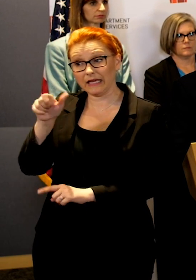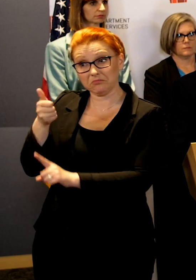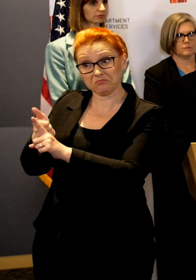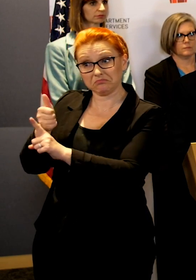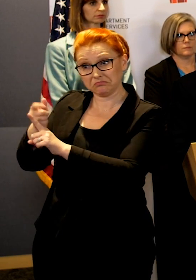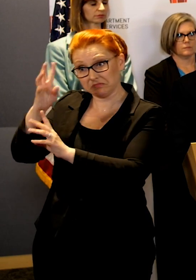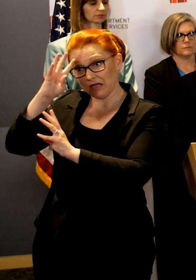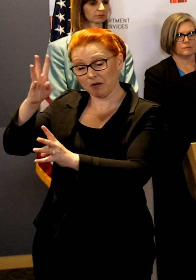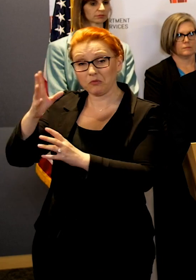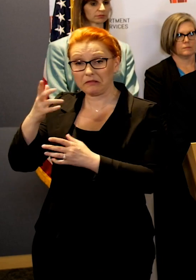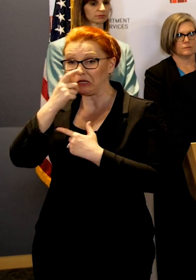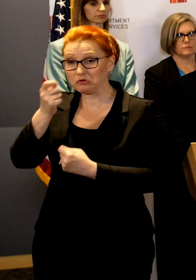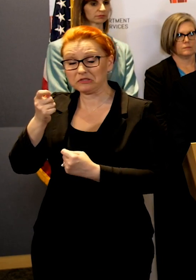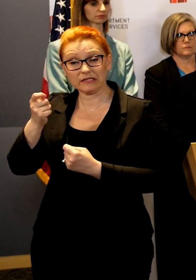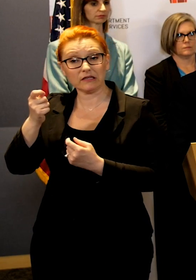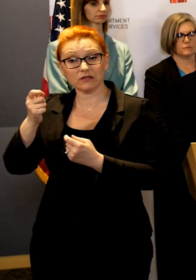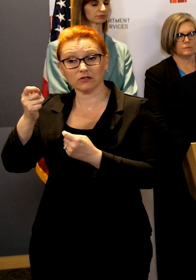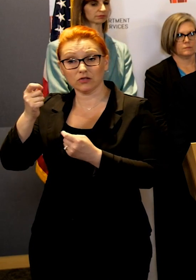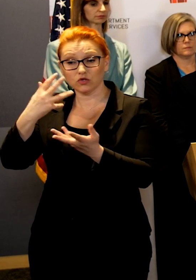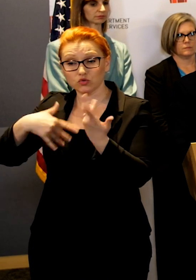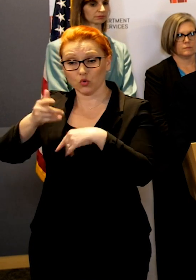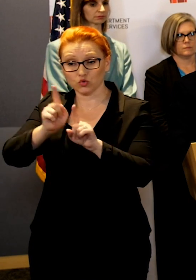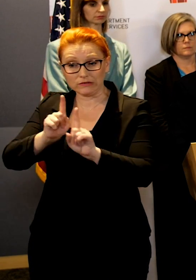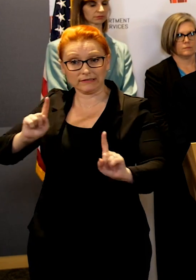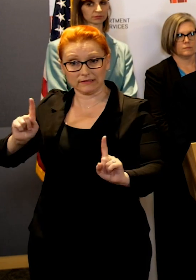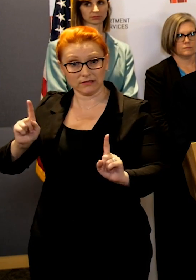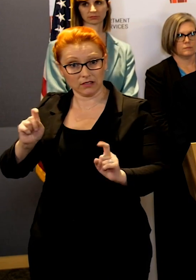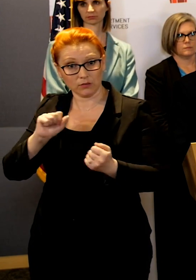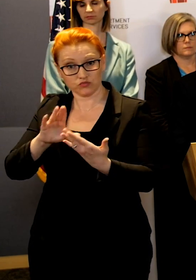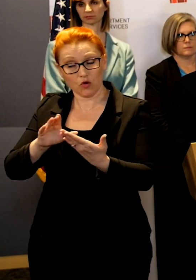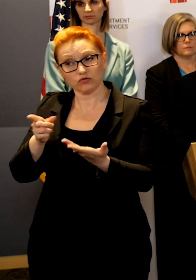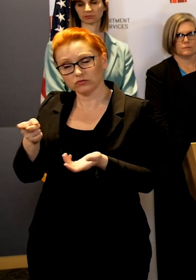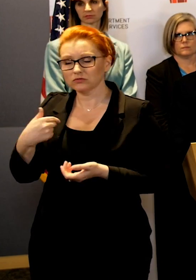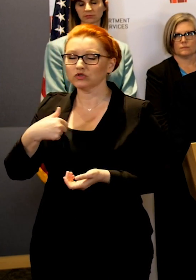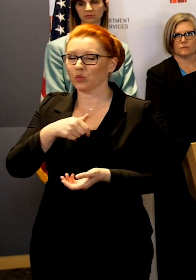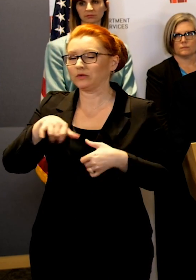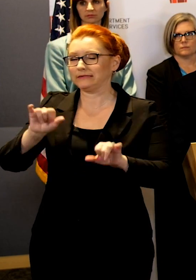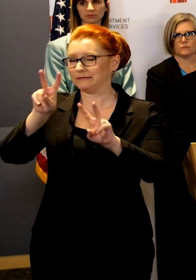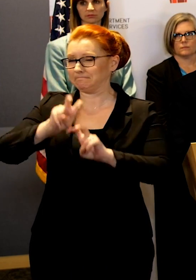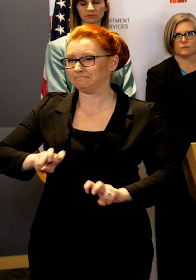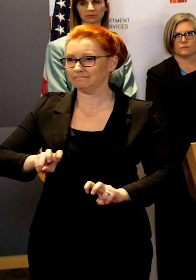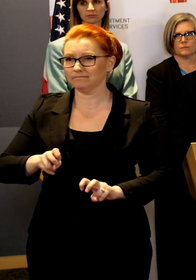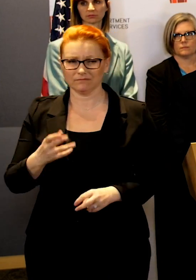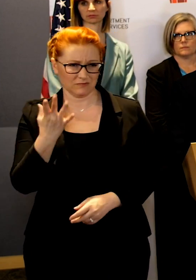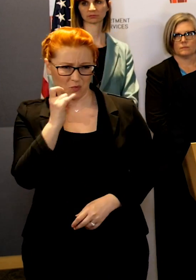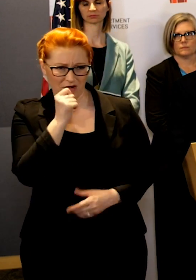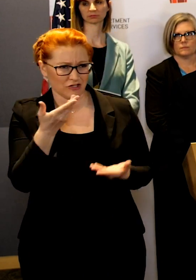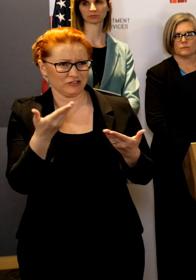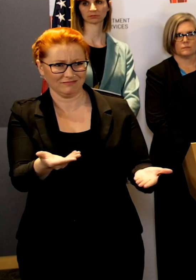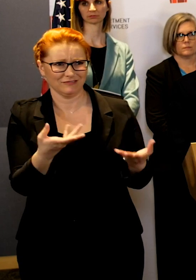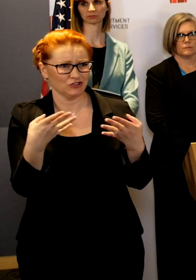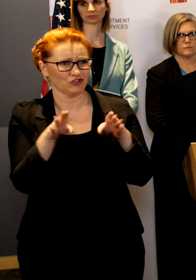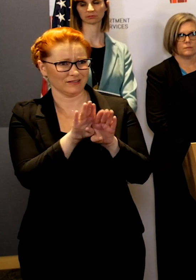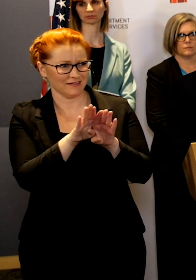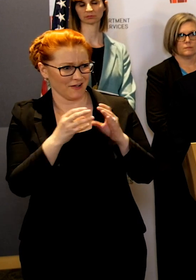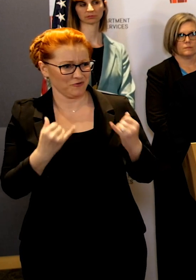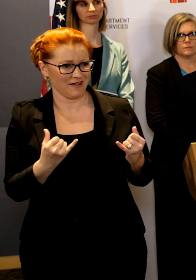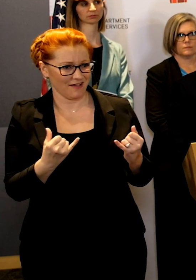there. So how do we establish that? But we're still looking at that guidance. So why not just shut them down